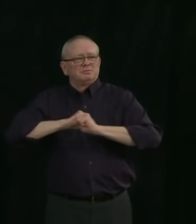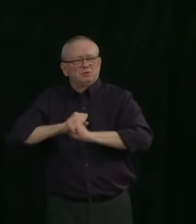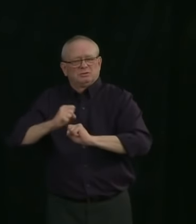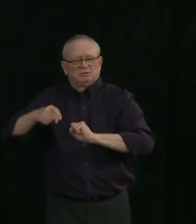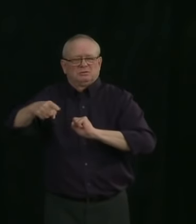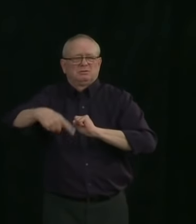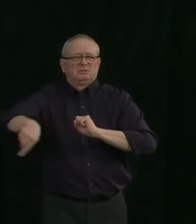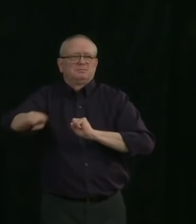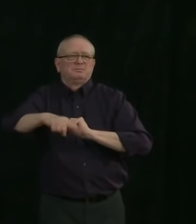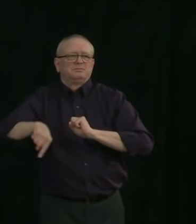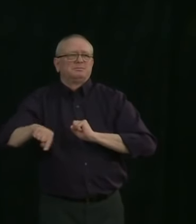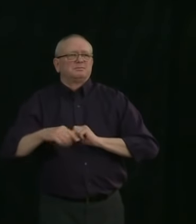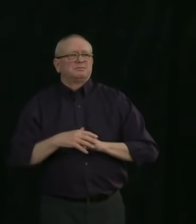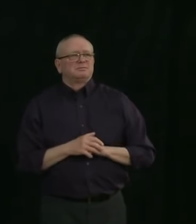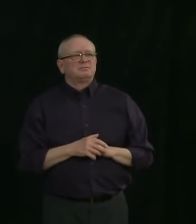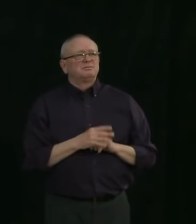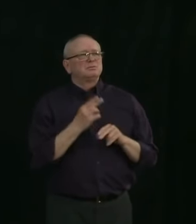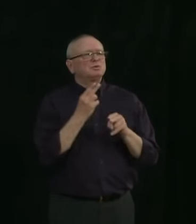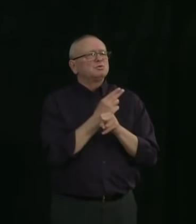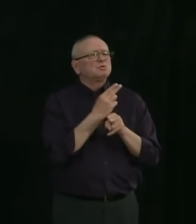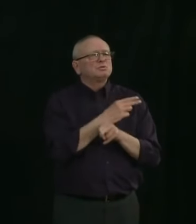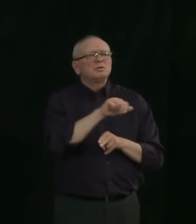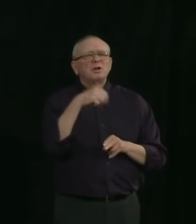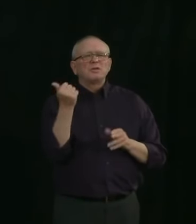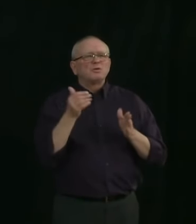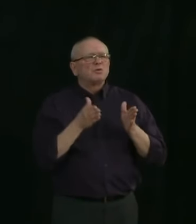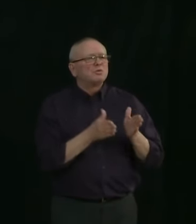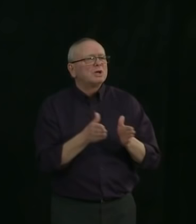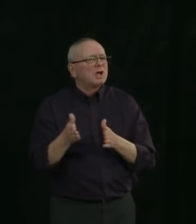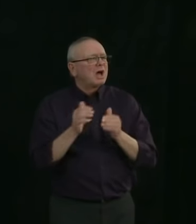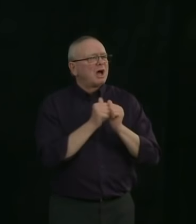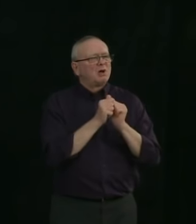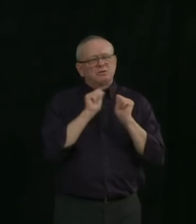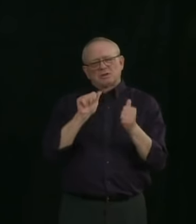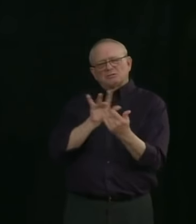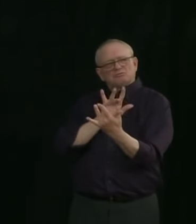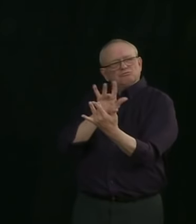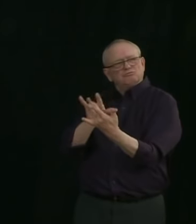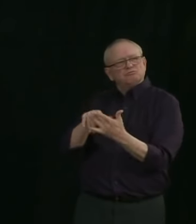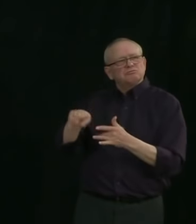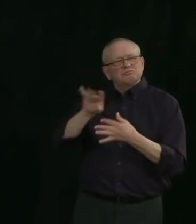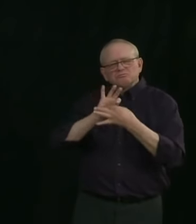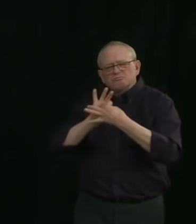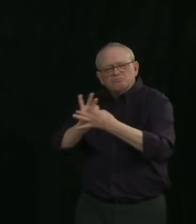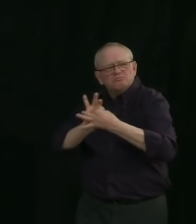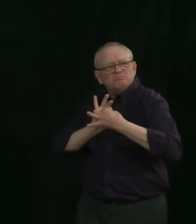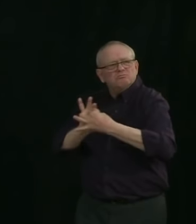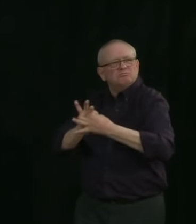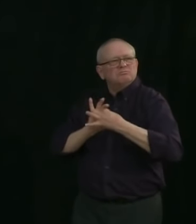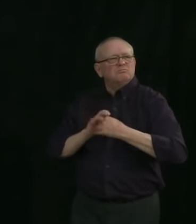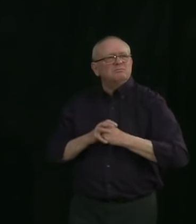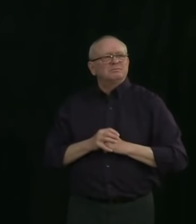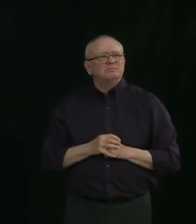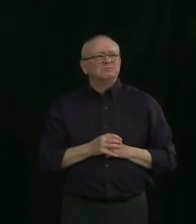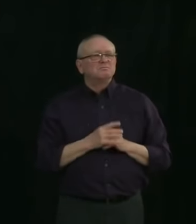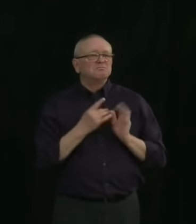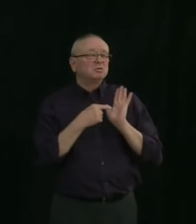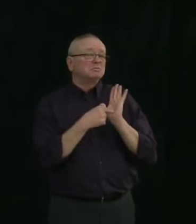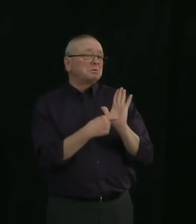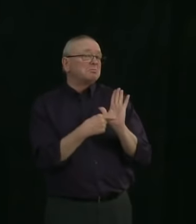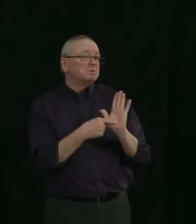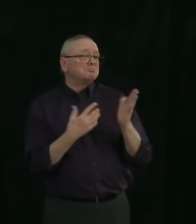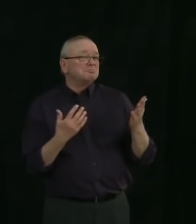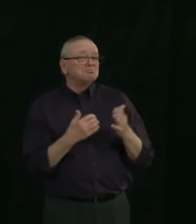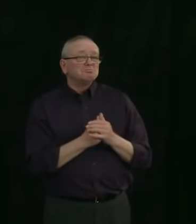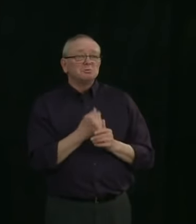friends and family who may reside in these facilities. For example, I heard about one long-term care resident